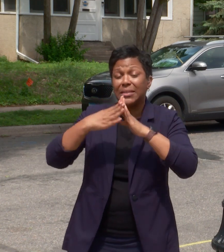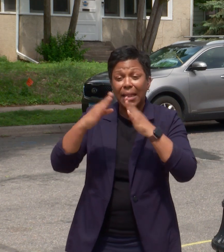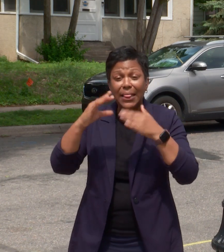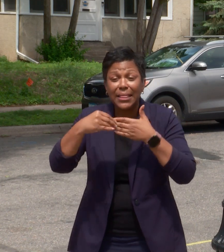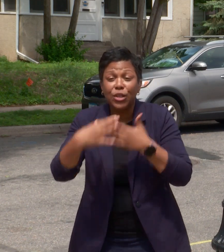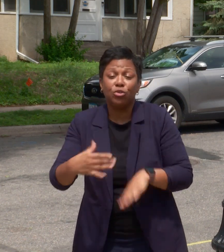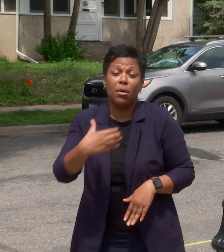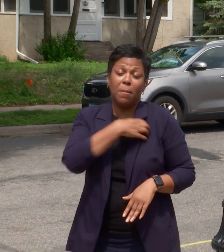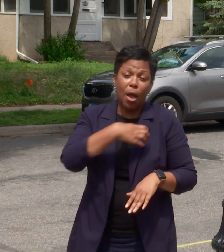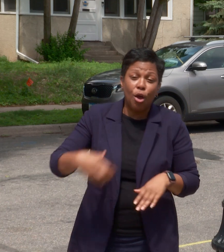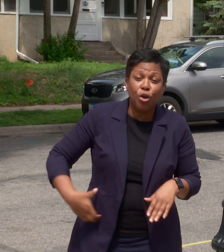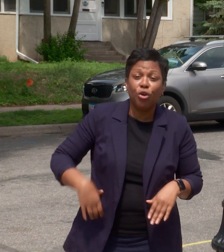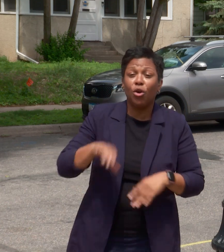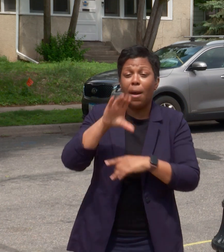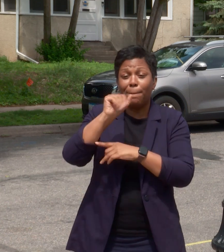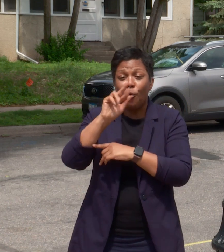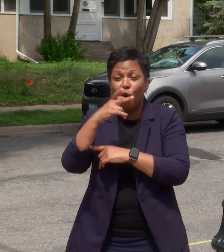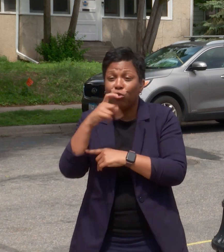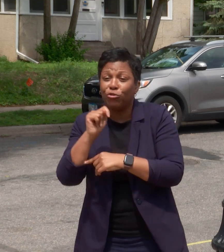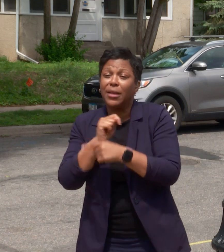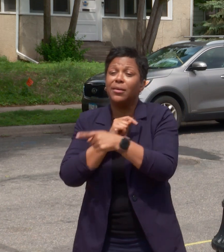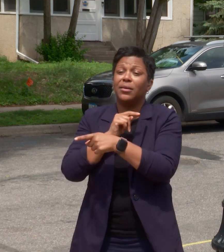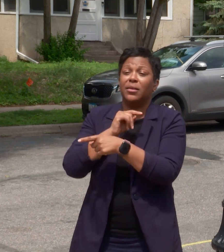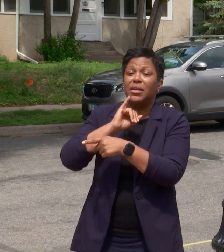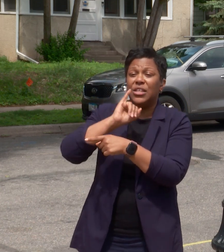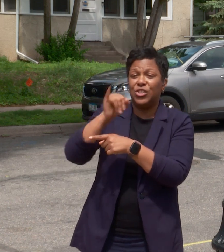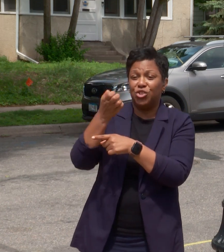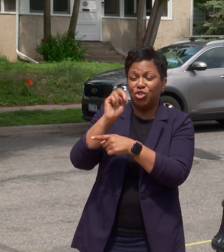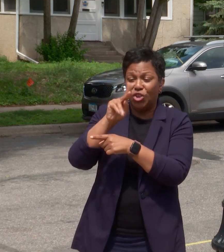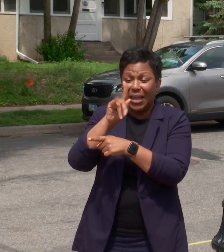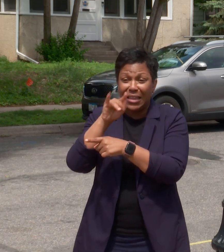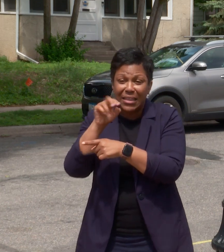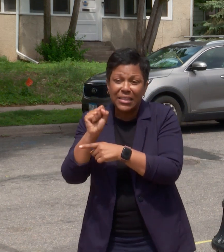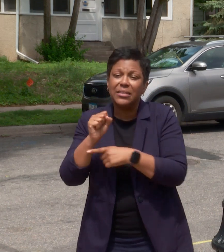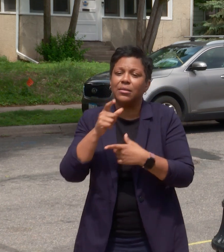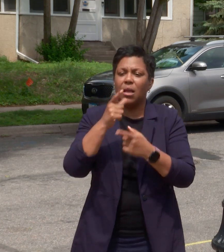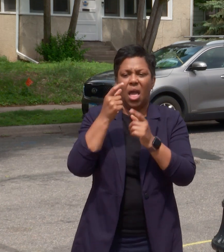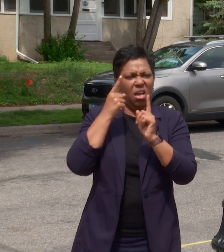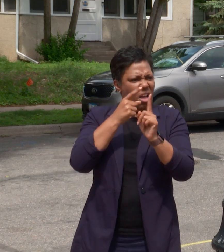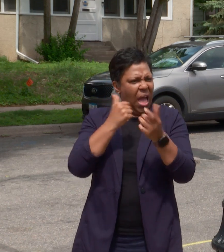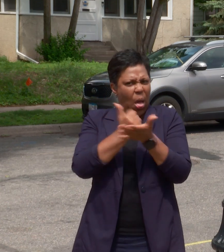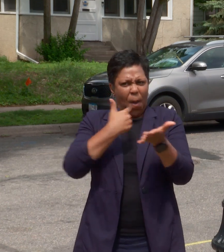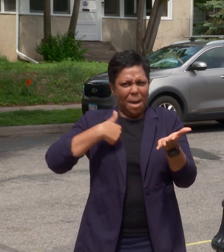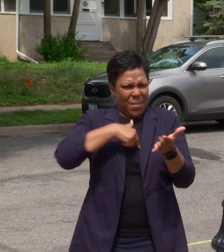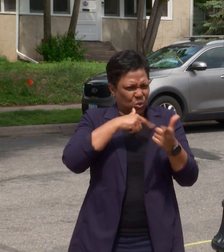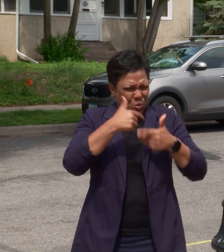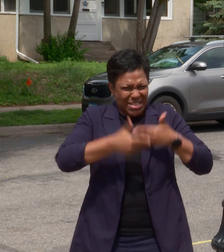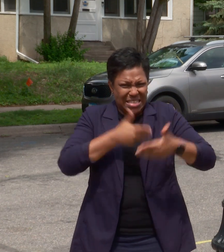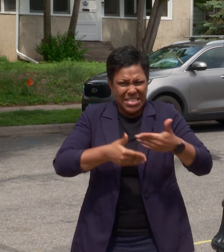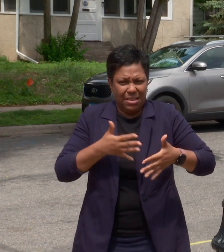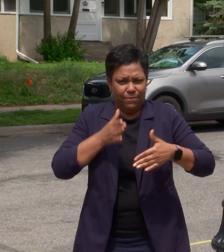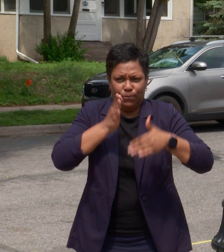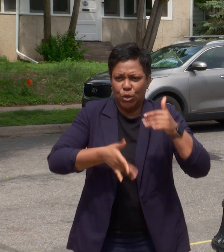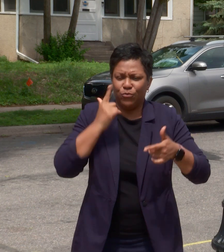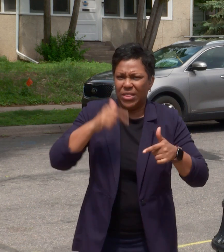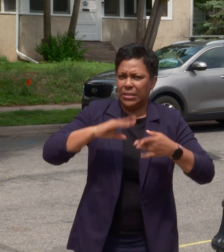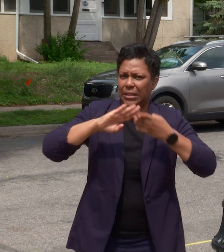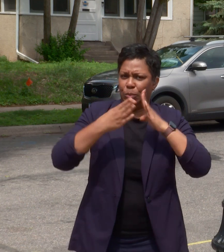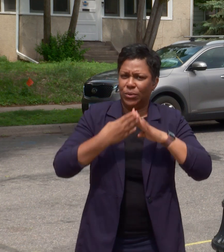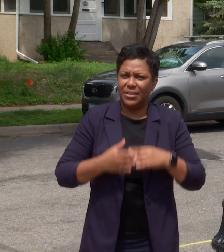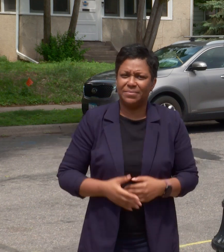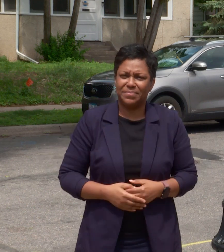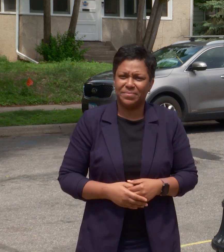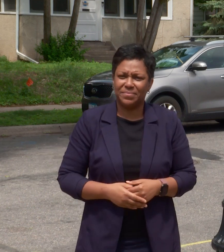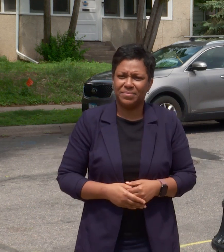Jenkins for giving us the tools to get this important work done for the community. So I think I'm going to turn it over to